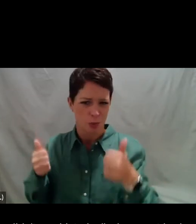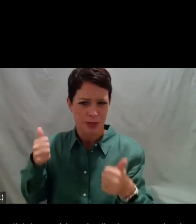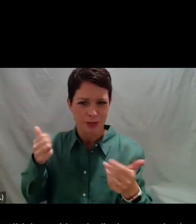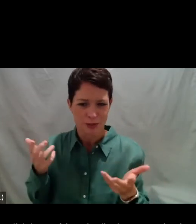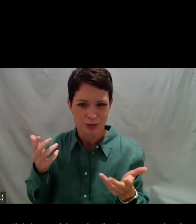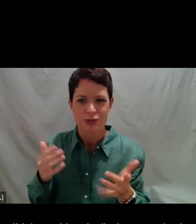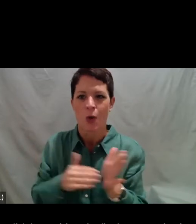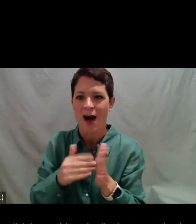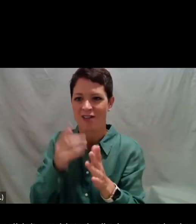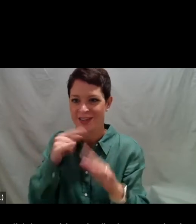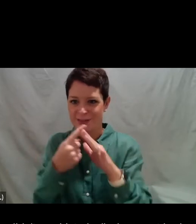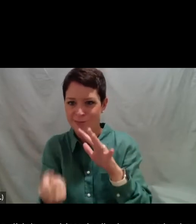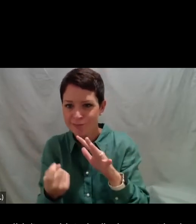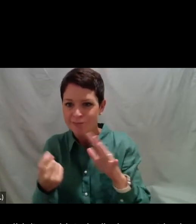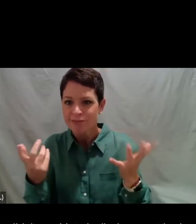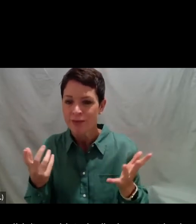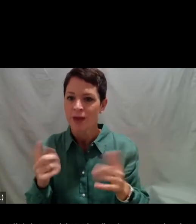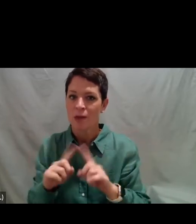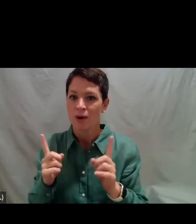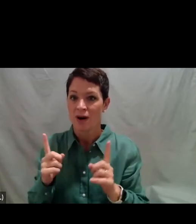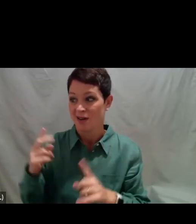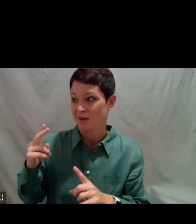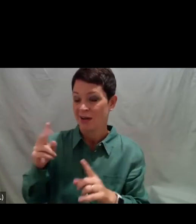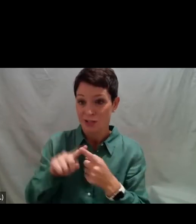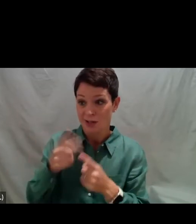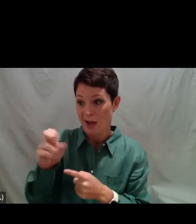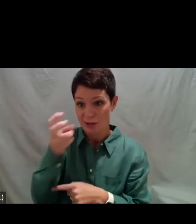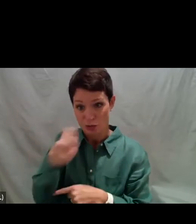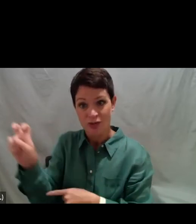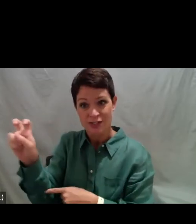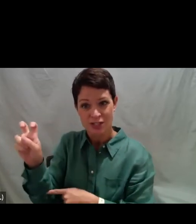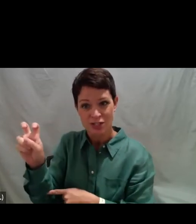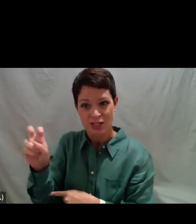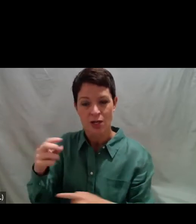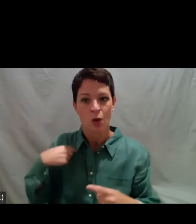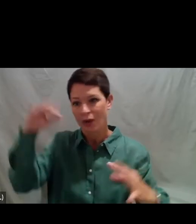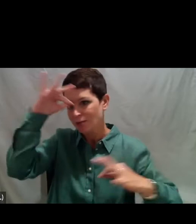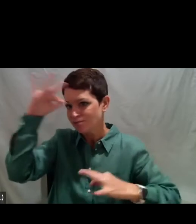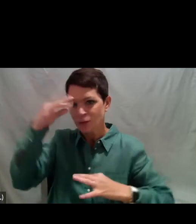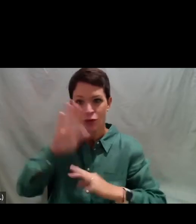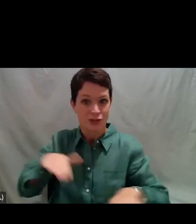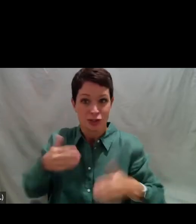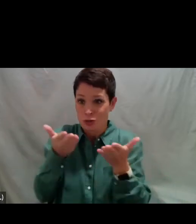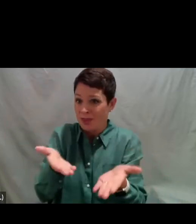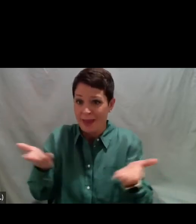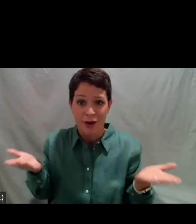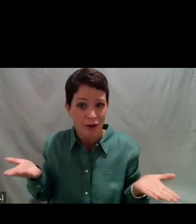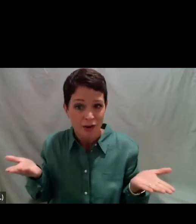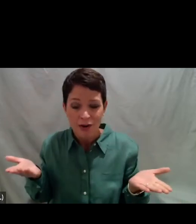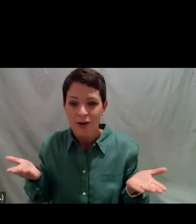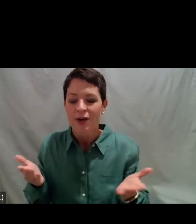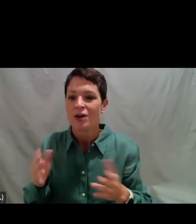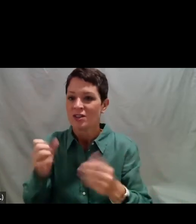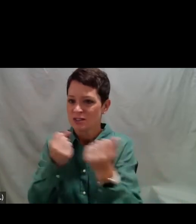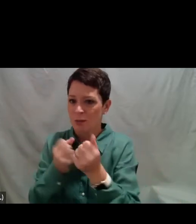until often for many kids historically, until high school transition, we don't know about them. So they don't have any kind of